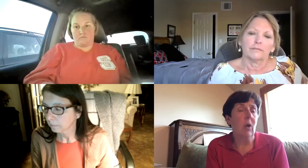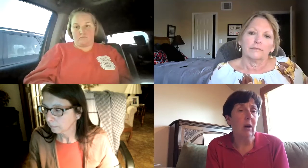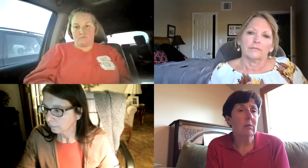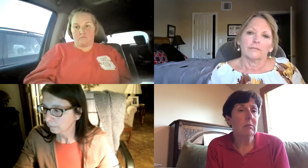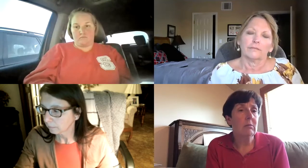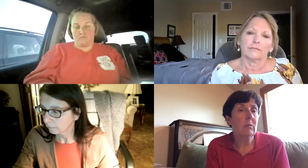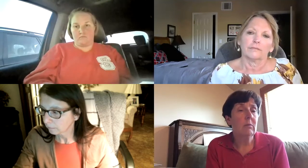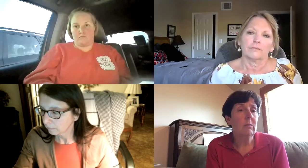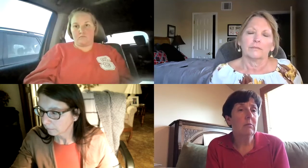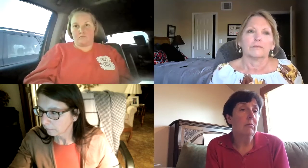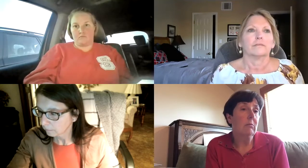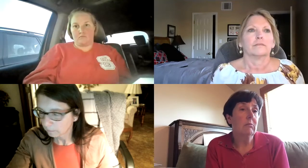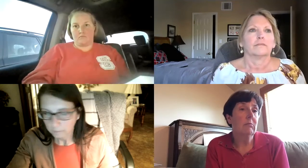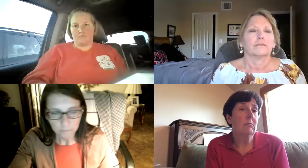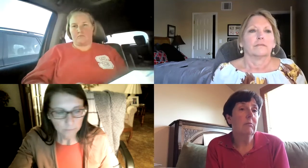Drugstore,